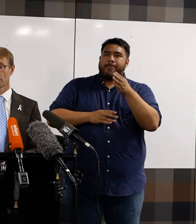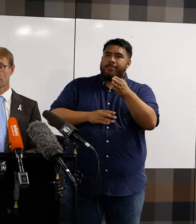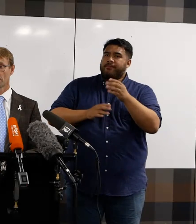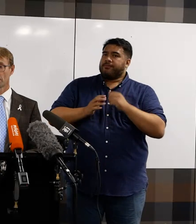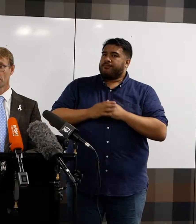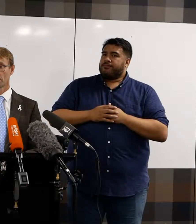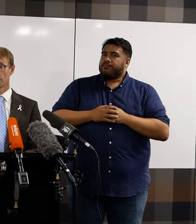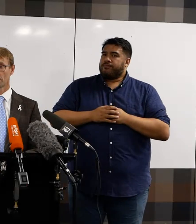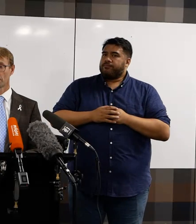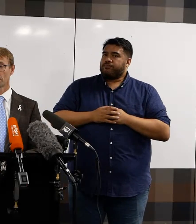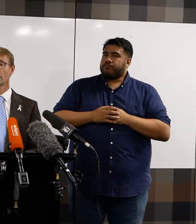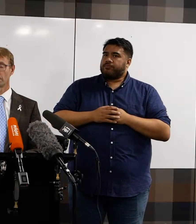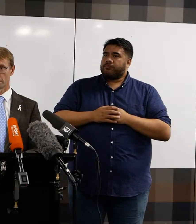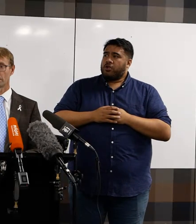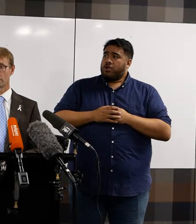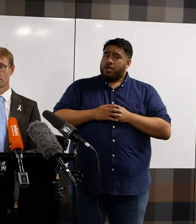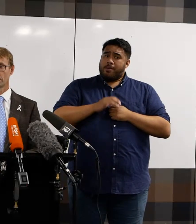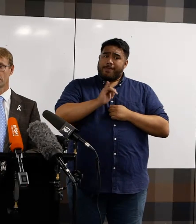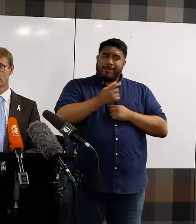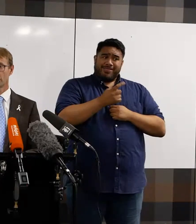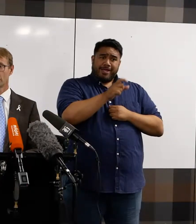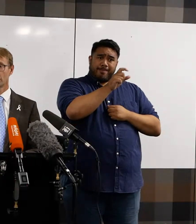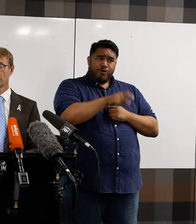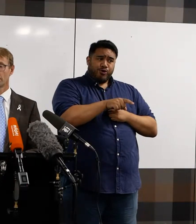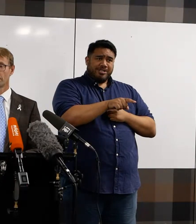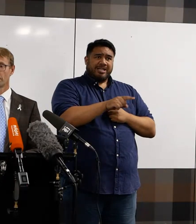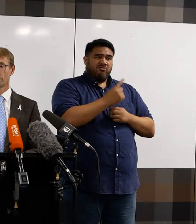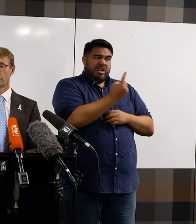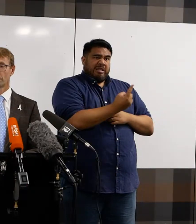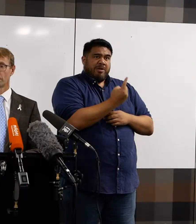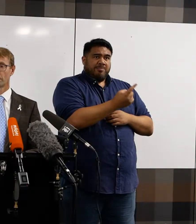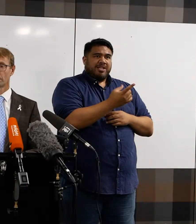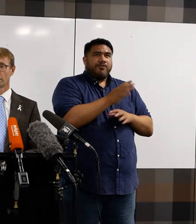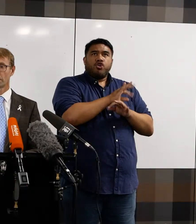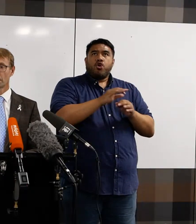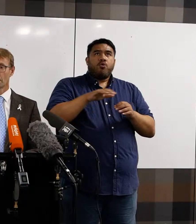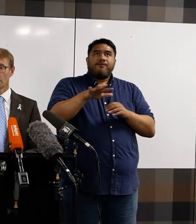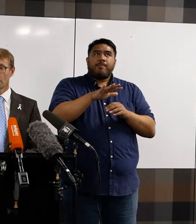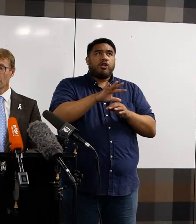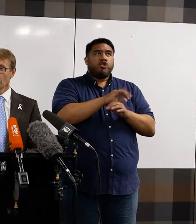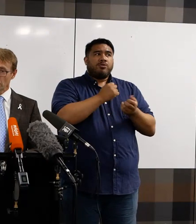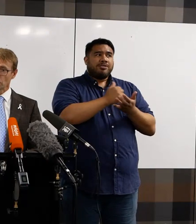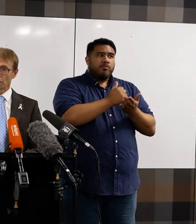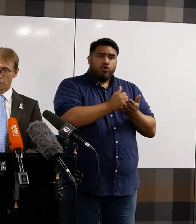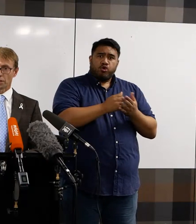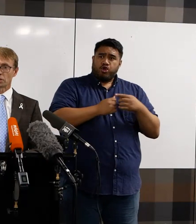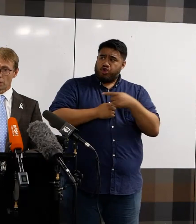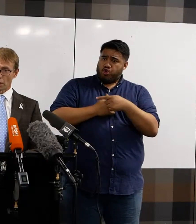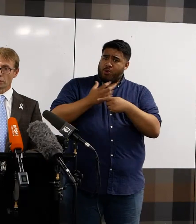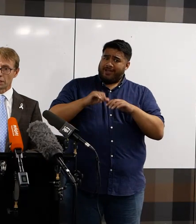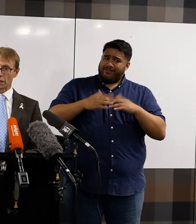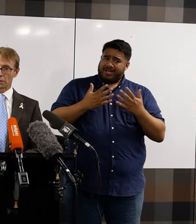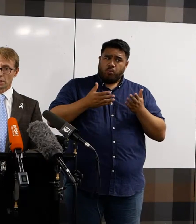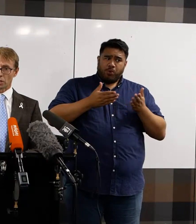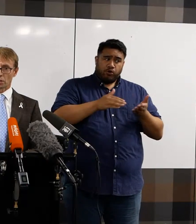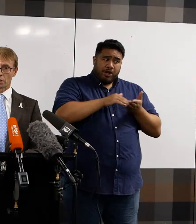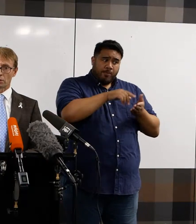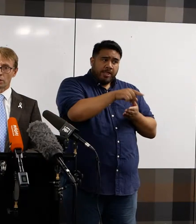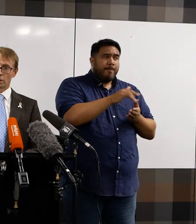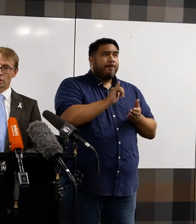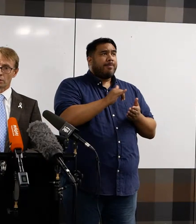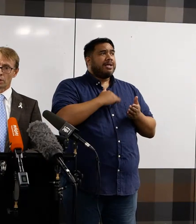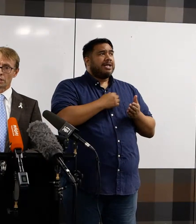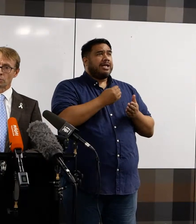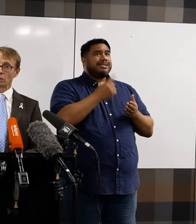strong sort of social or family support networks to give them food or supplies if they need to be in their homes for 14 days? That's one of the things we are looking at, is